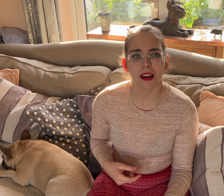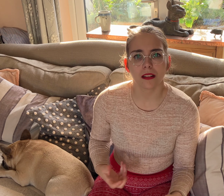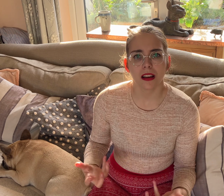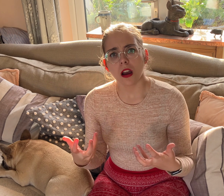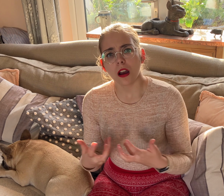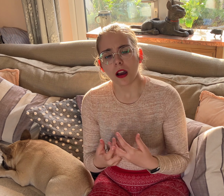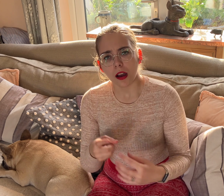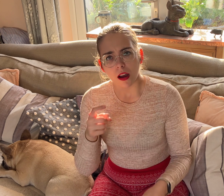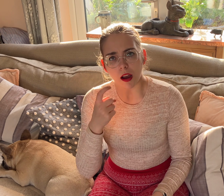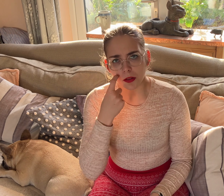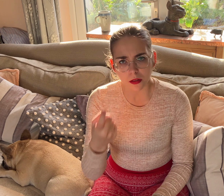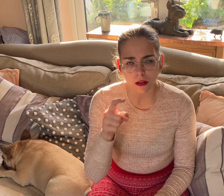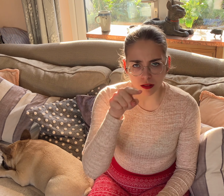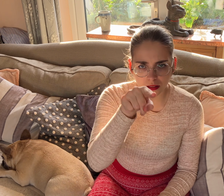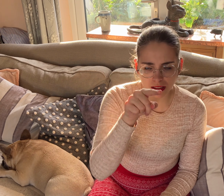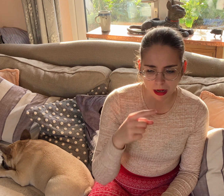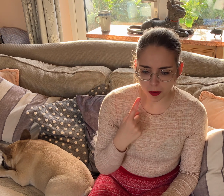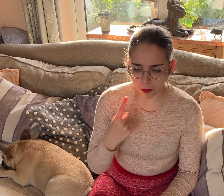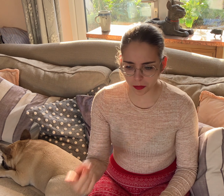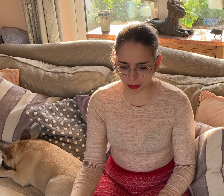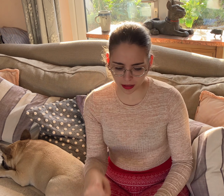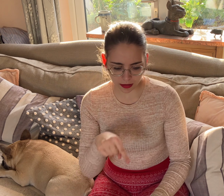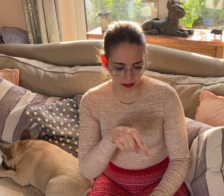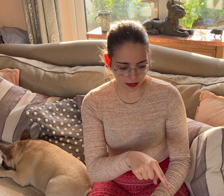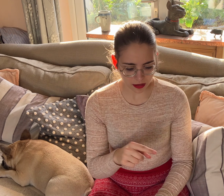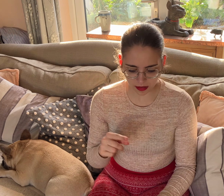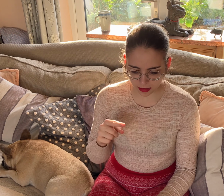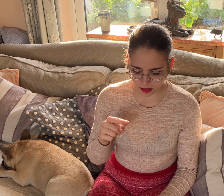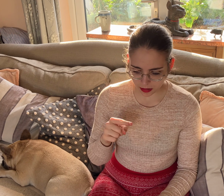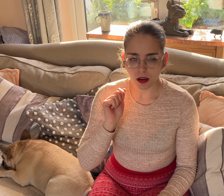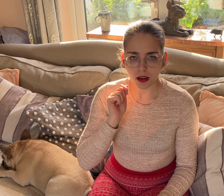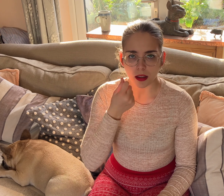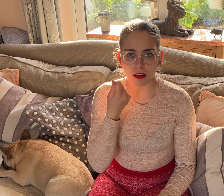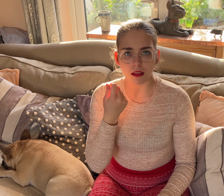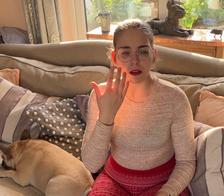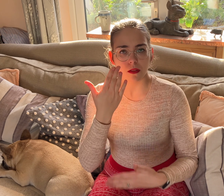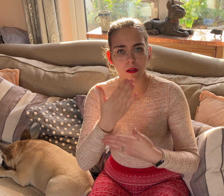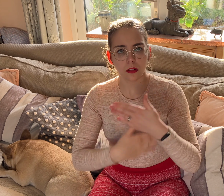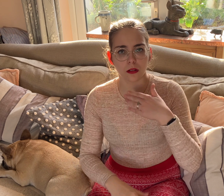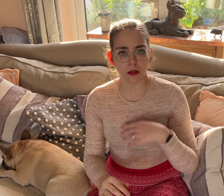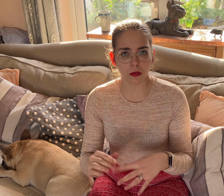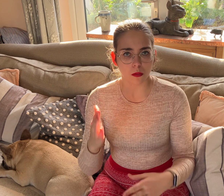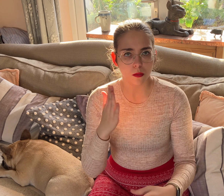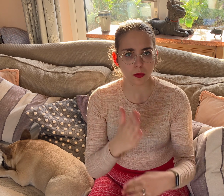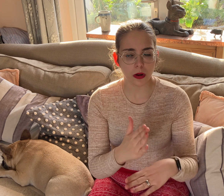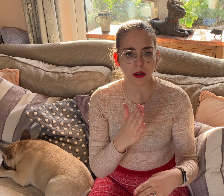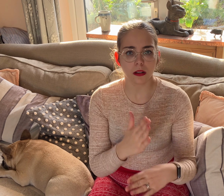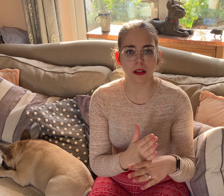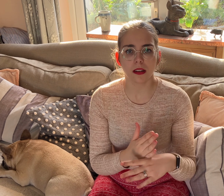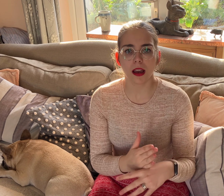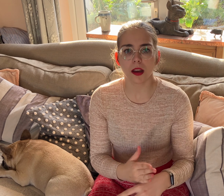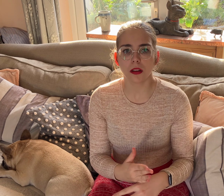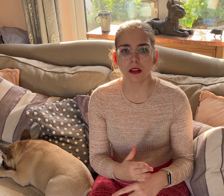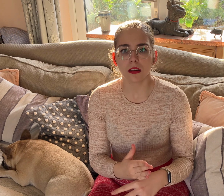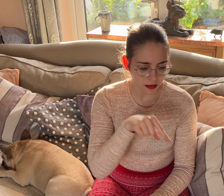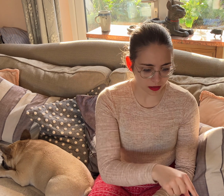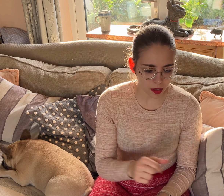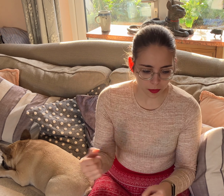How you gonna tell me. This ain't never gonna work now. Type of